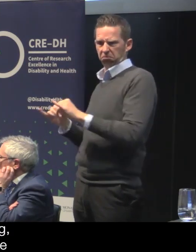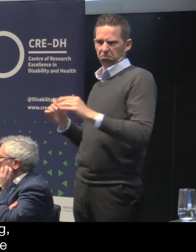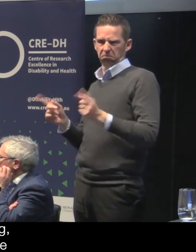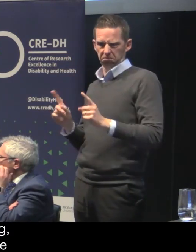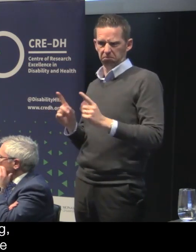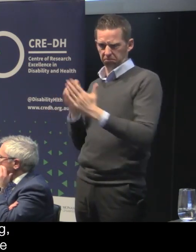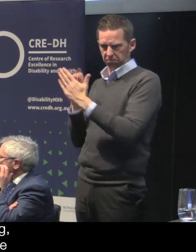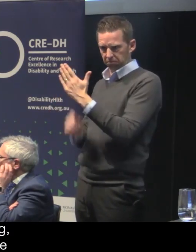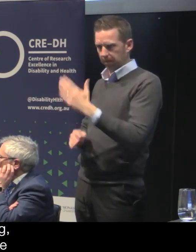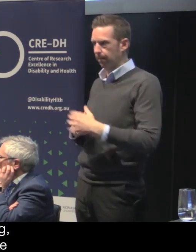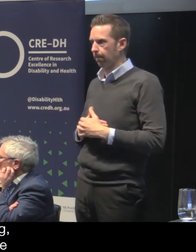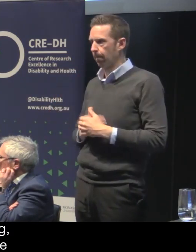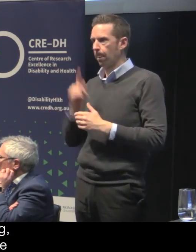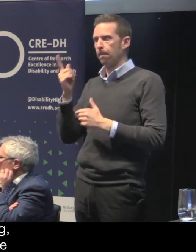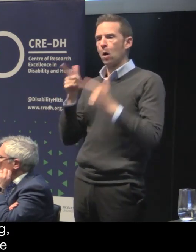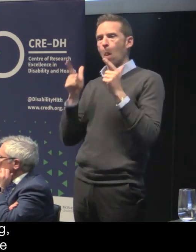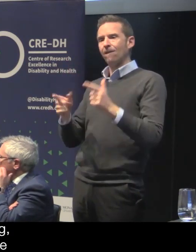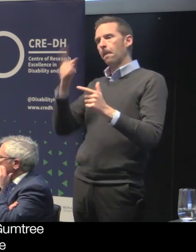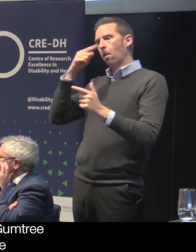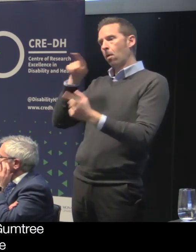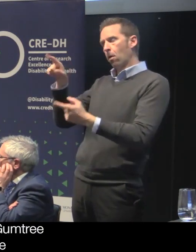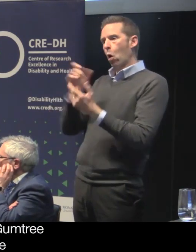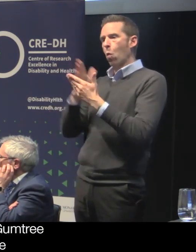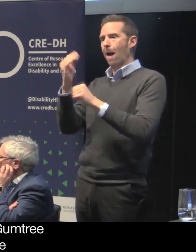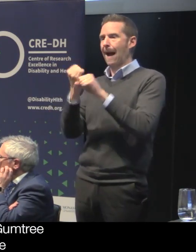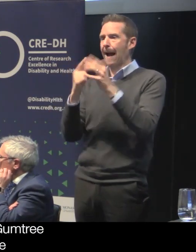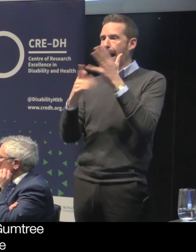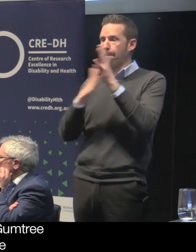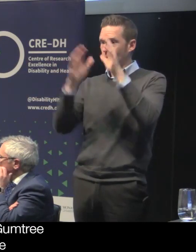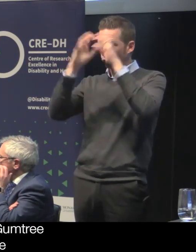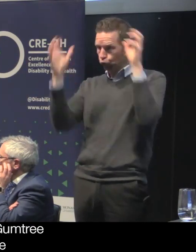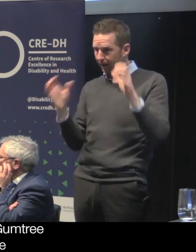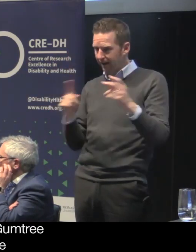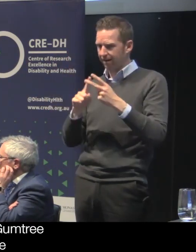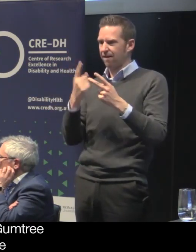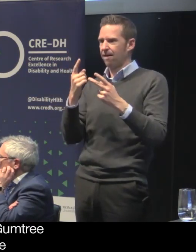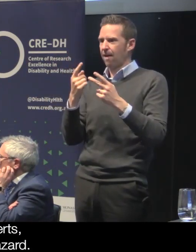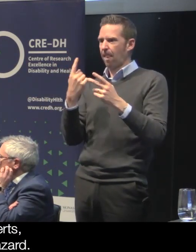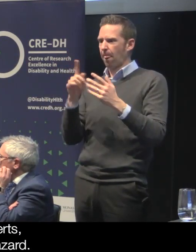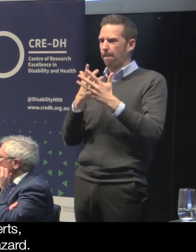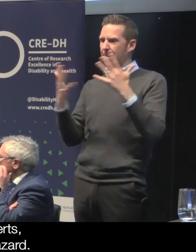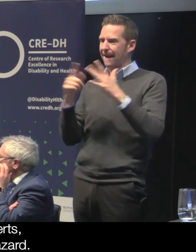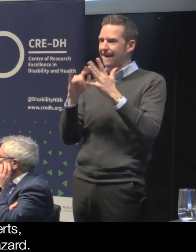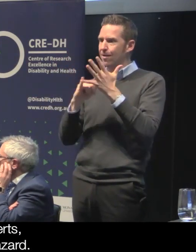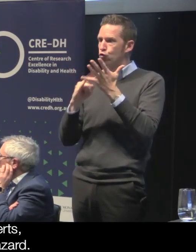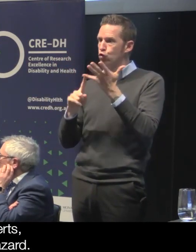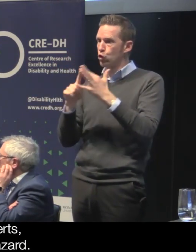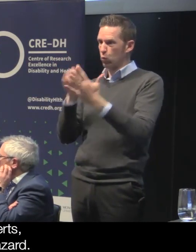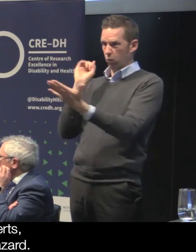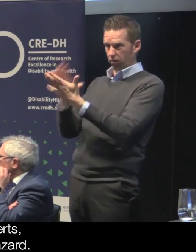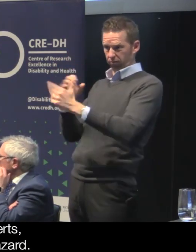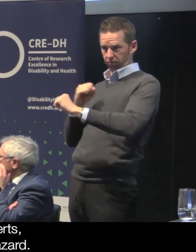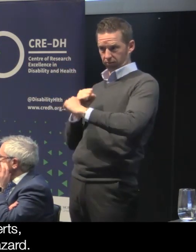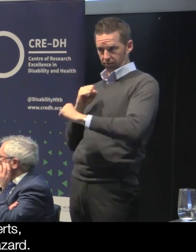thing. But a lot of people recruit through things like Gumtree and The Big Issue and putting up adverts. And so it's